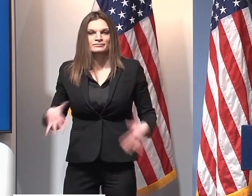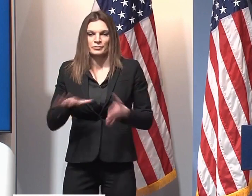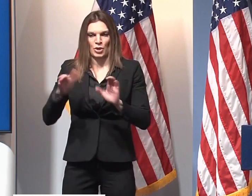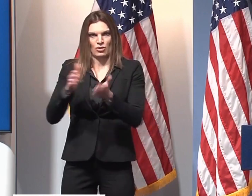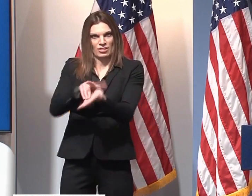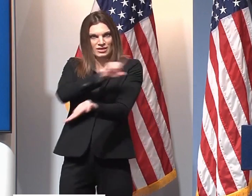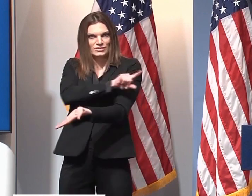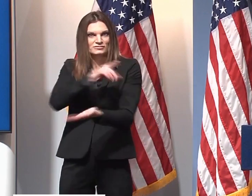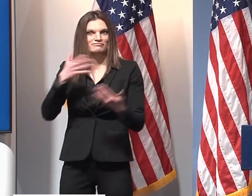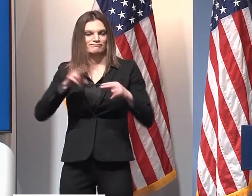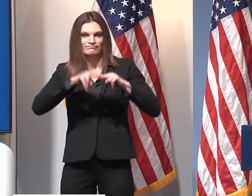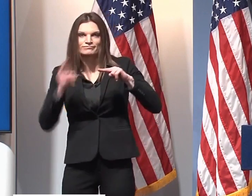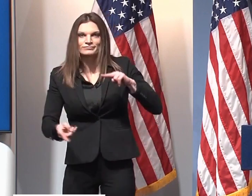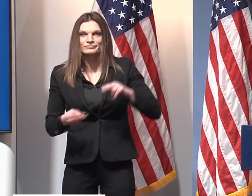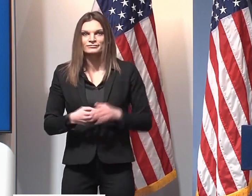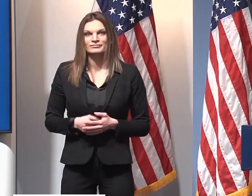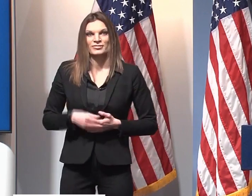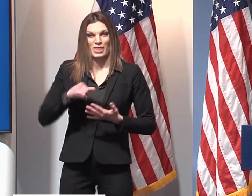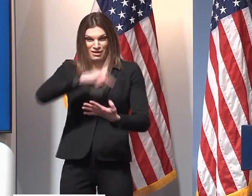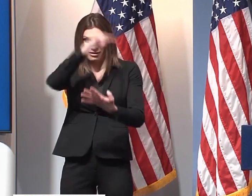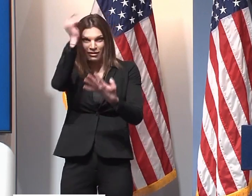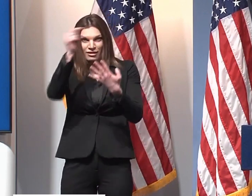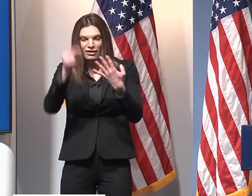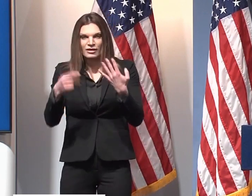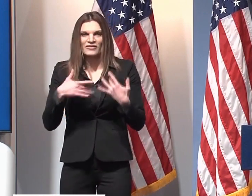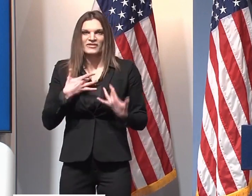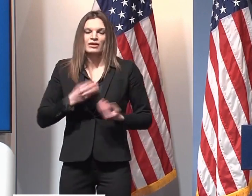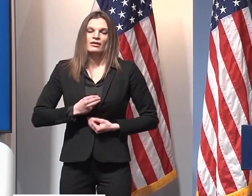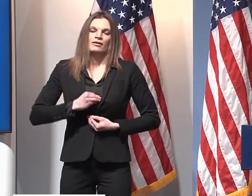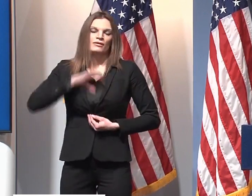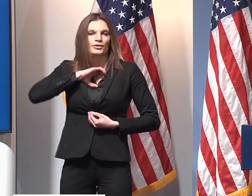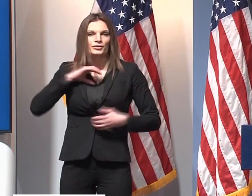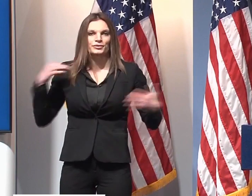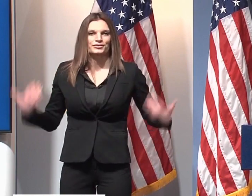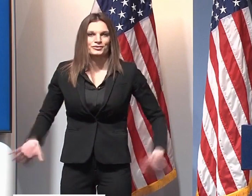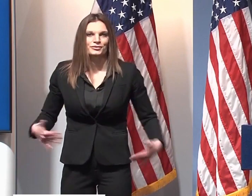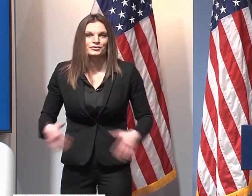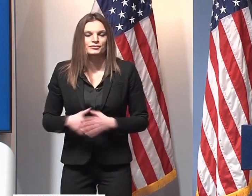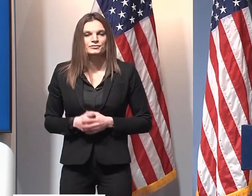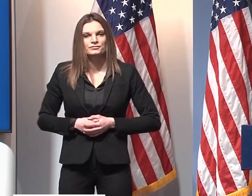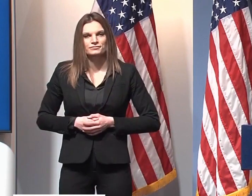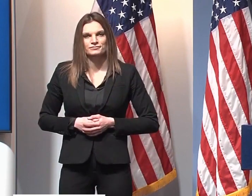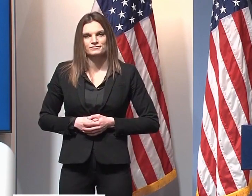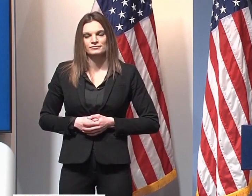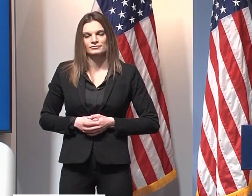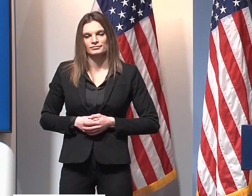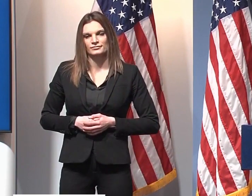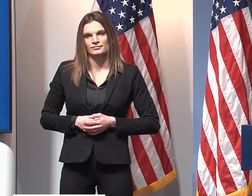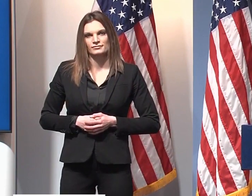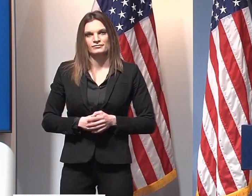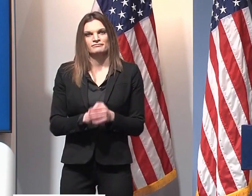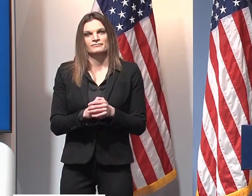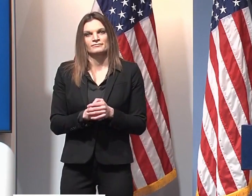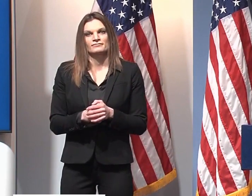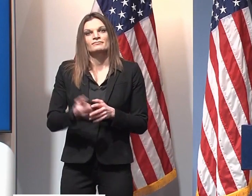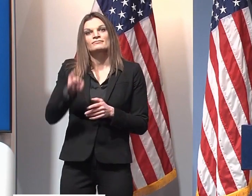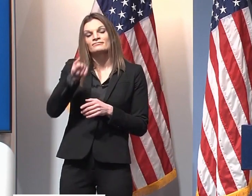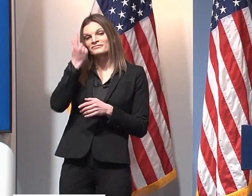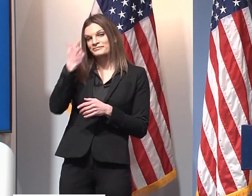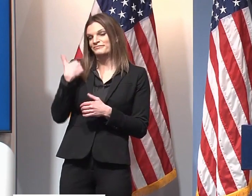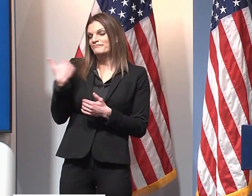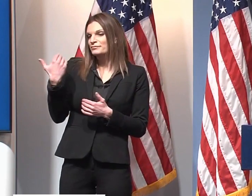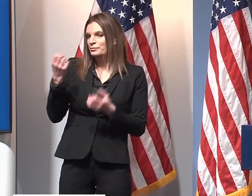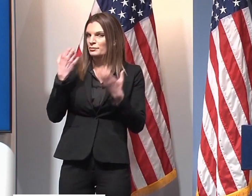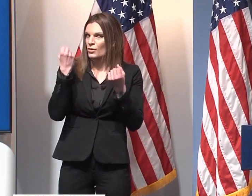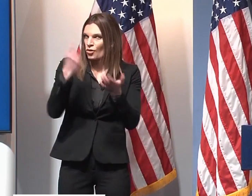week. These are very encouraging trends that have us moving in the right direction. But as I've mentioned before,